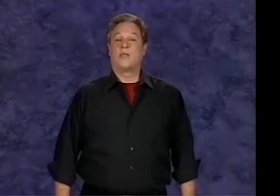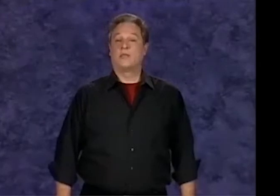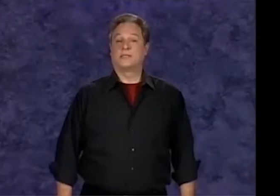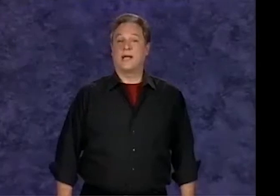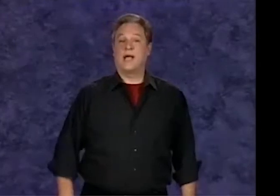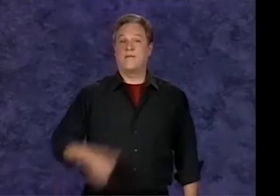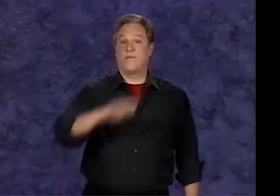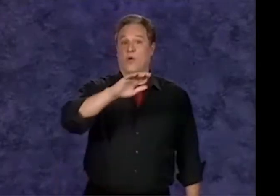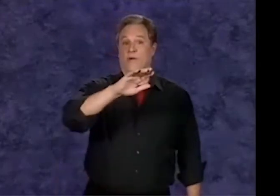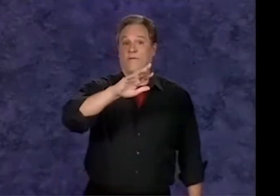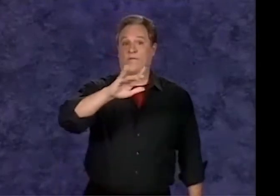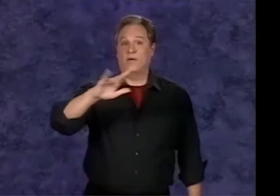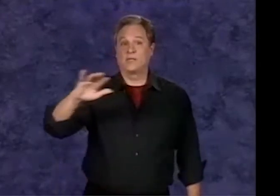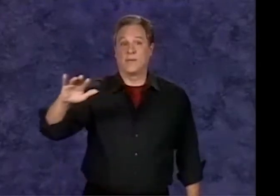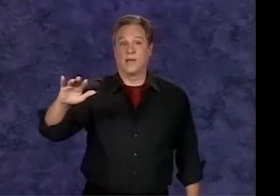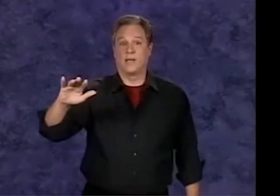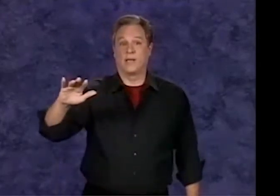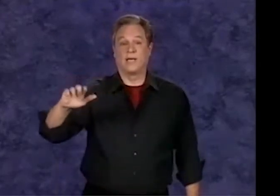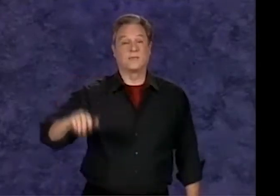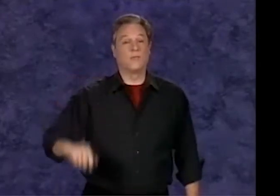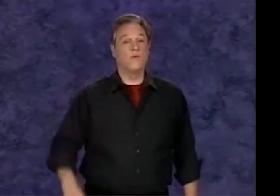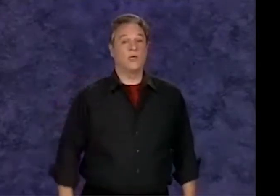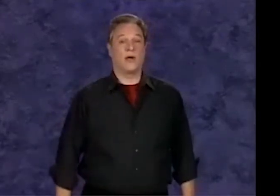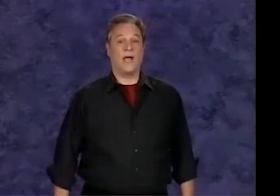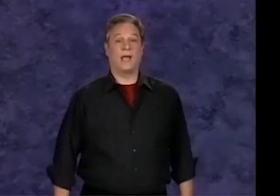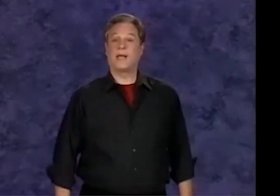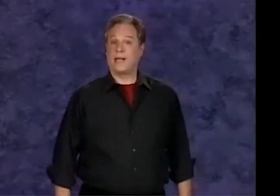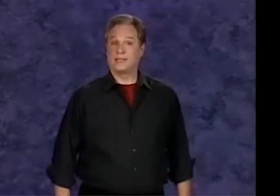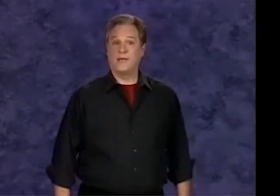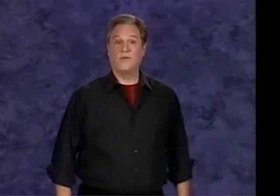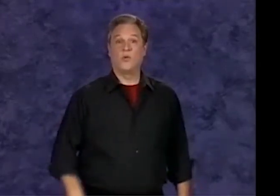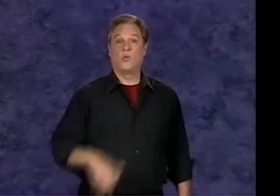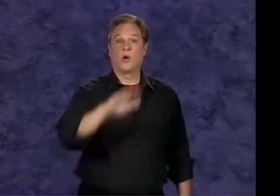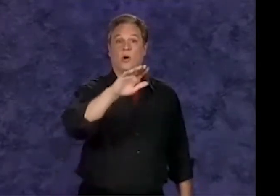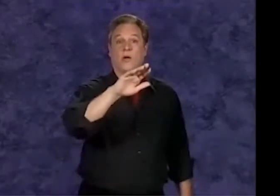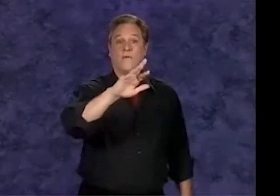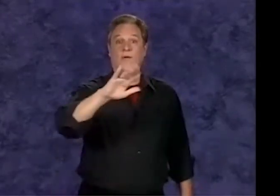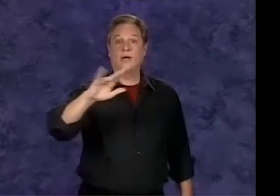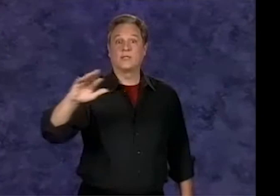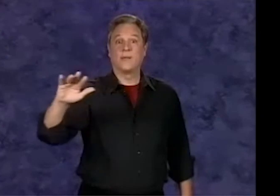The sign for fingerspelling is moving your hand as if you were fingerspelling.